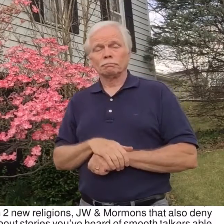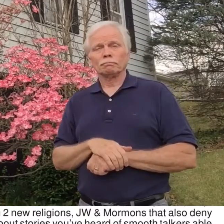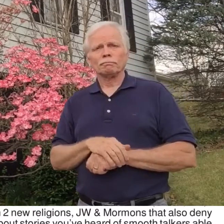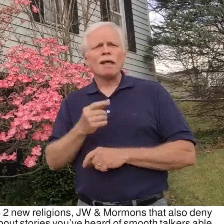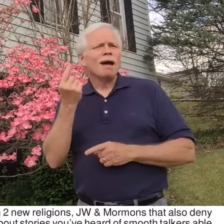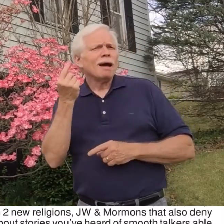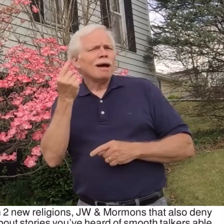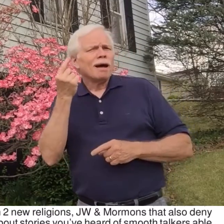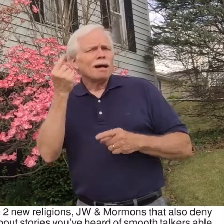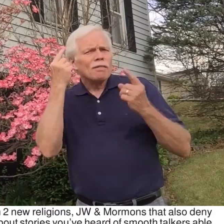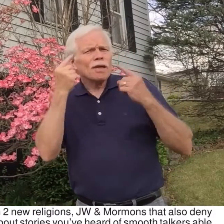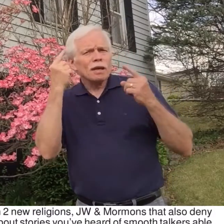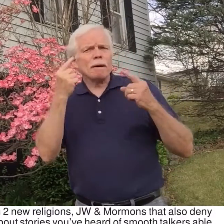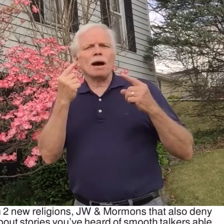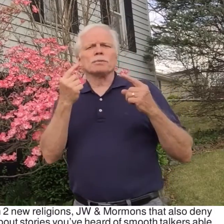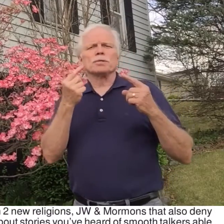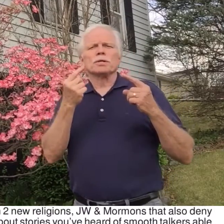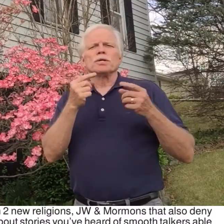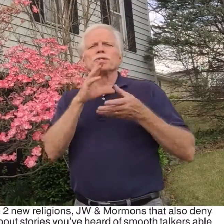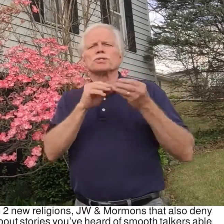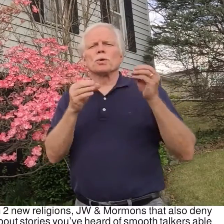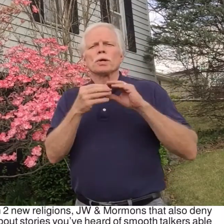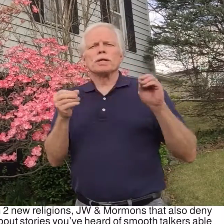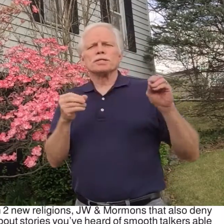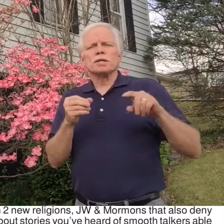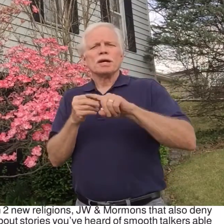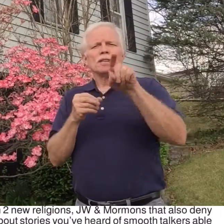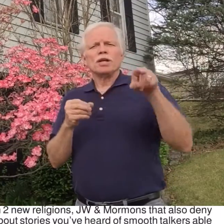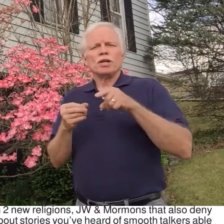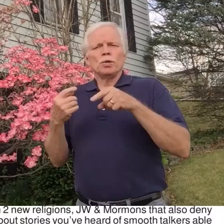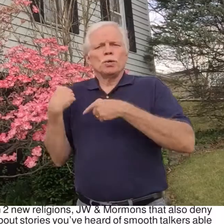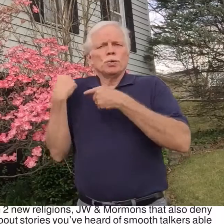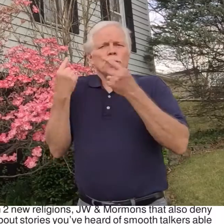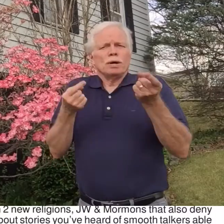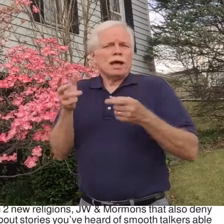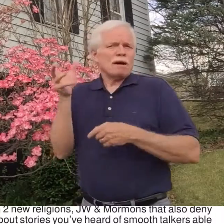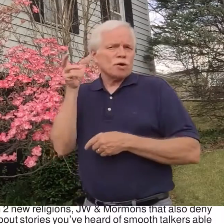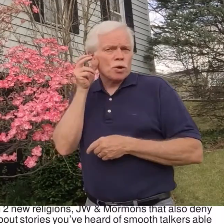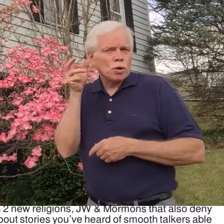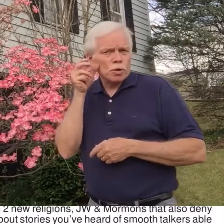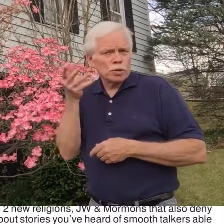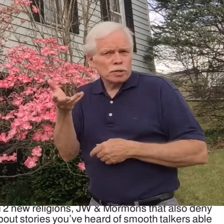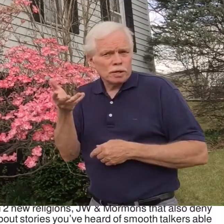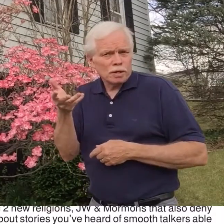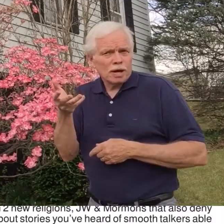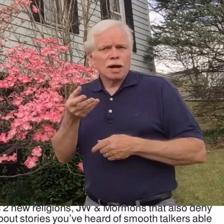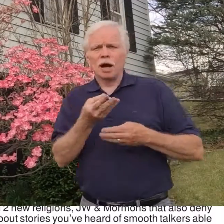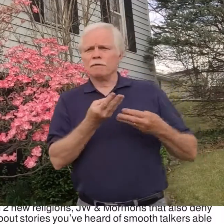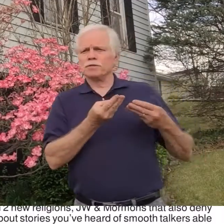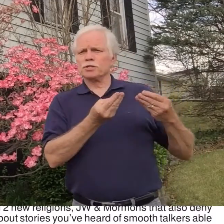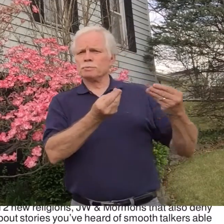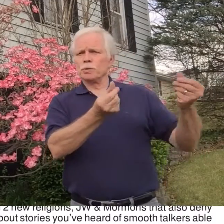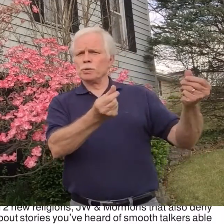First Think about stories that you have heard of smooth